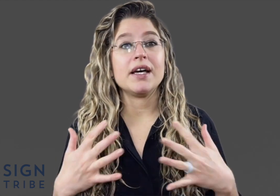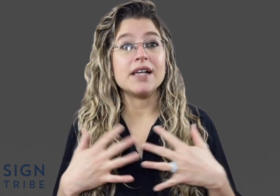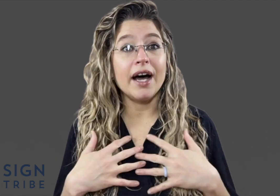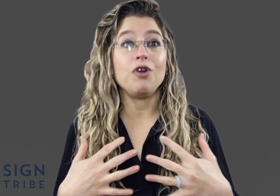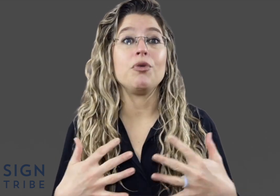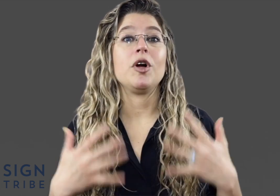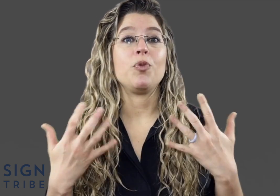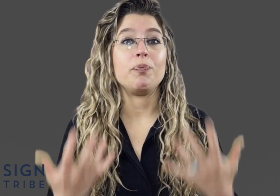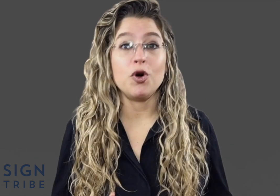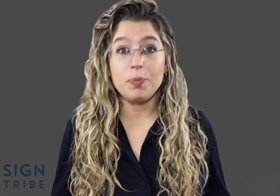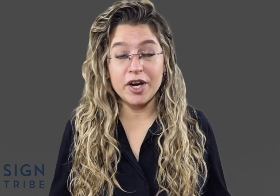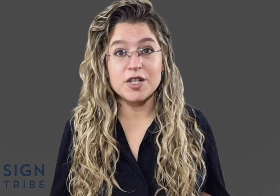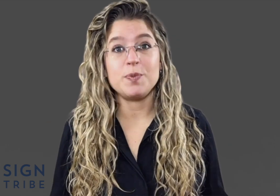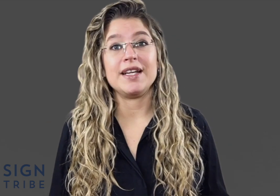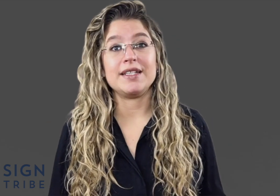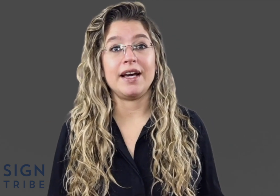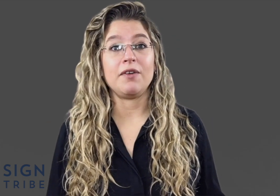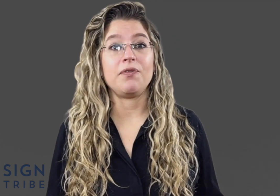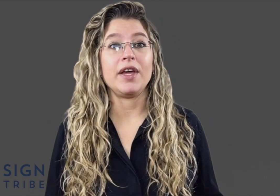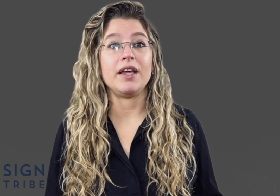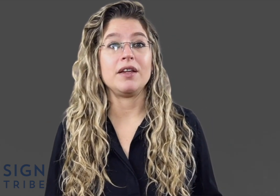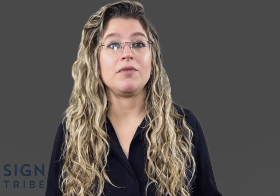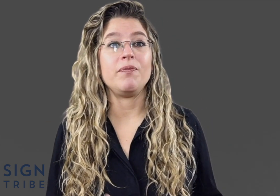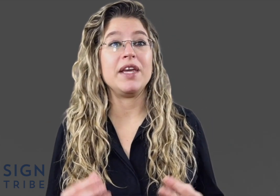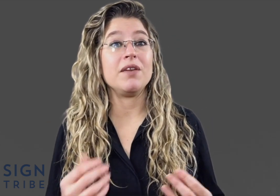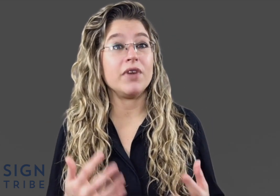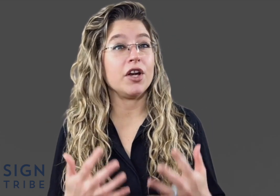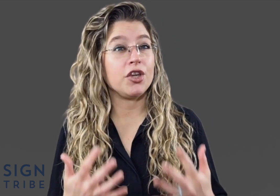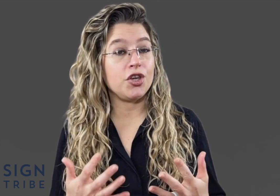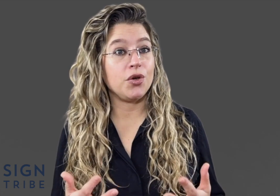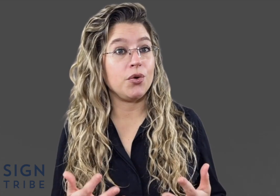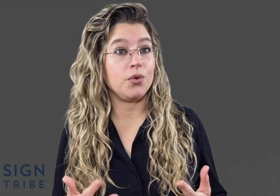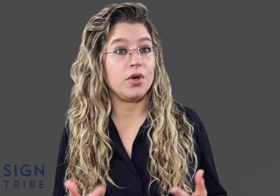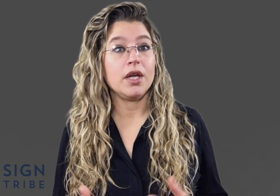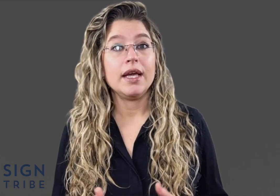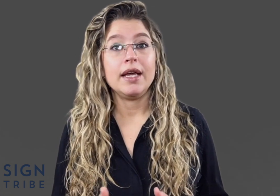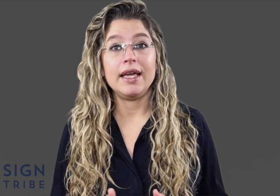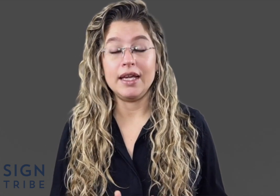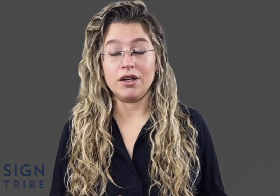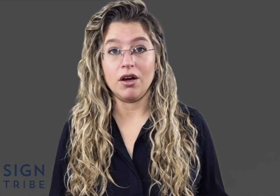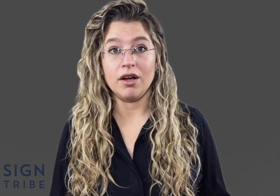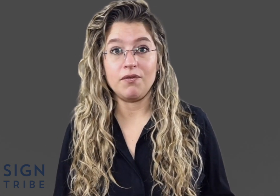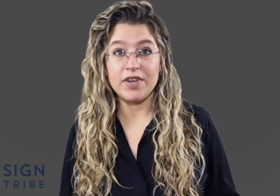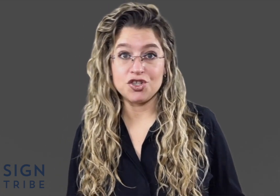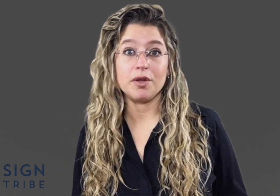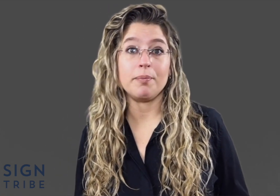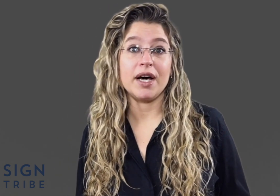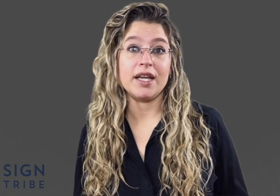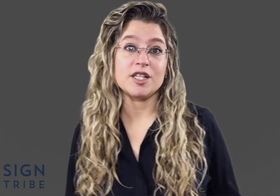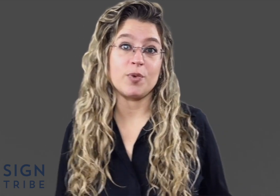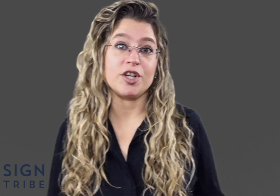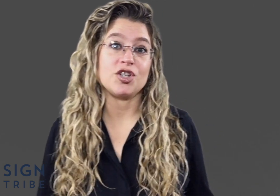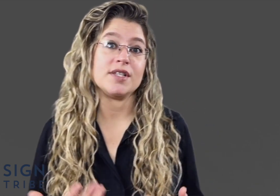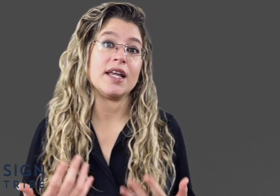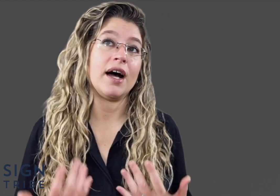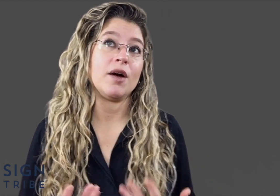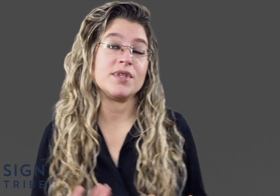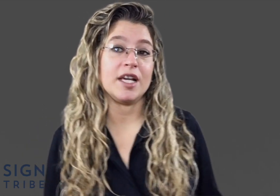I grew up with both parents being deaf and being very cued in on facial and body expressions, that I was able to